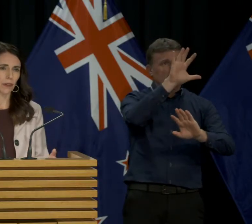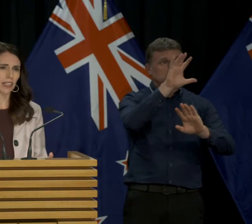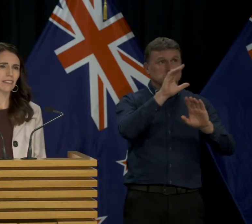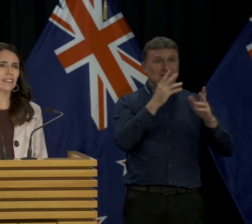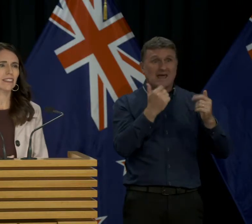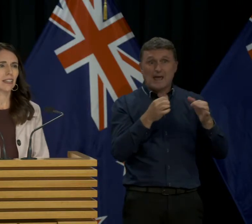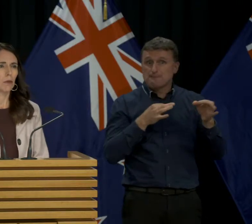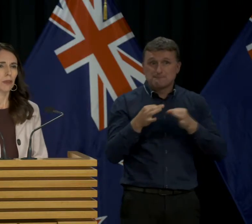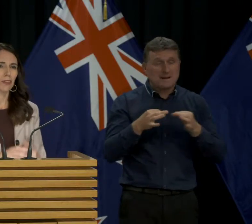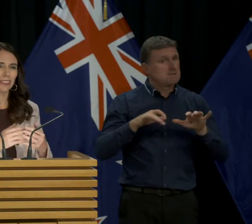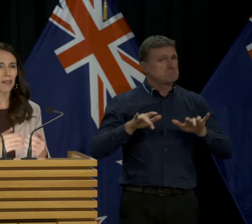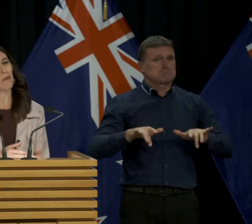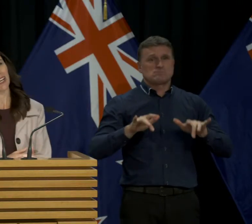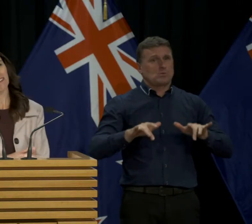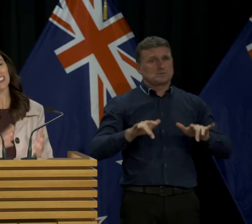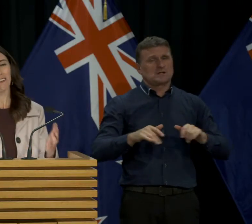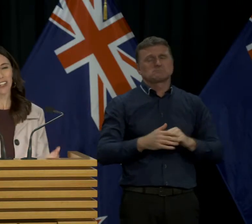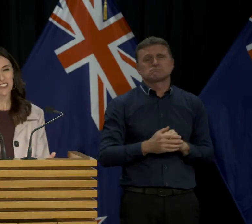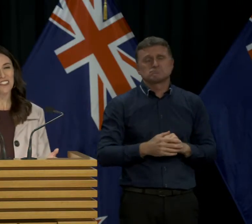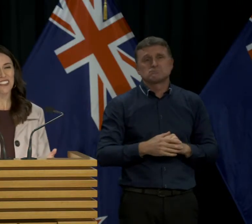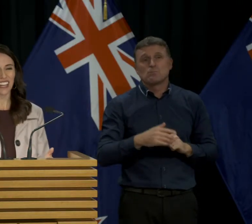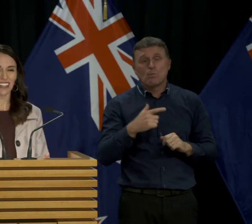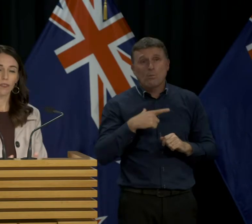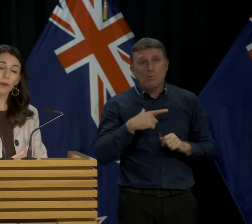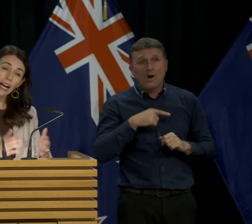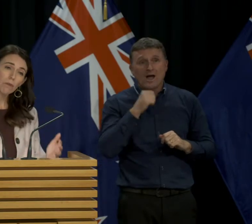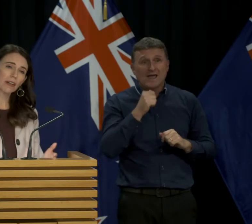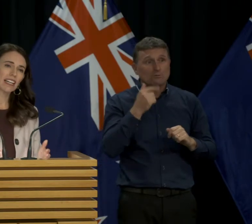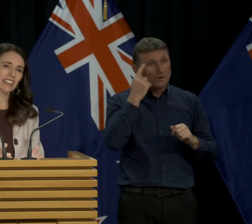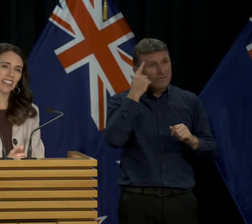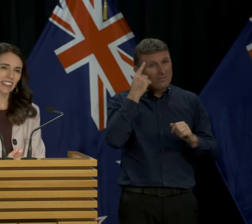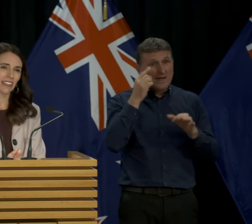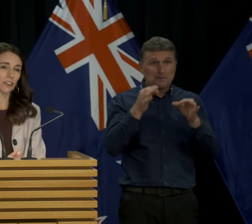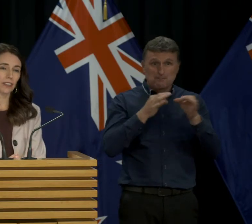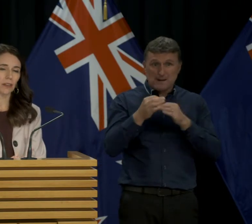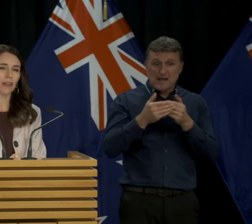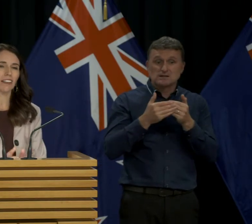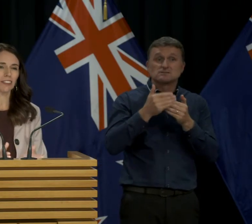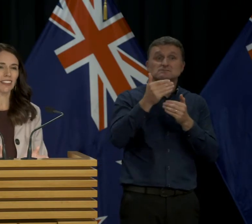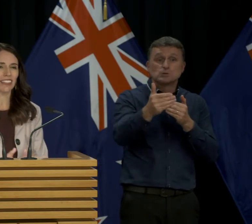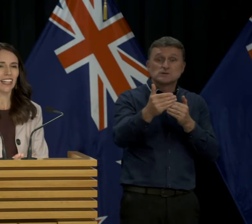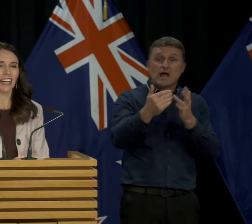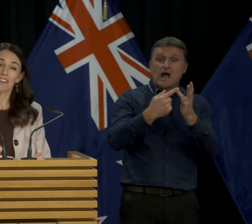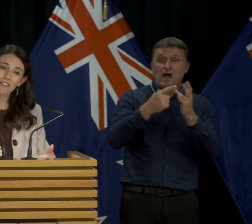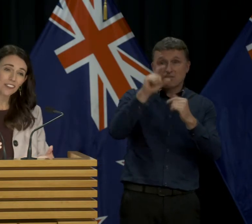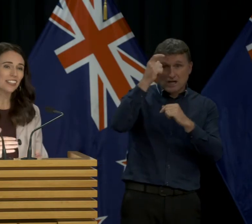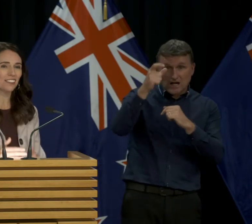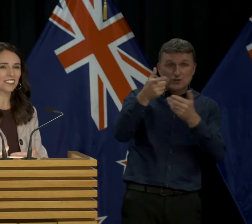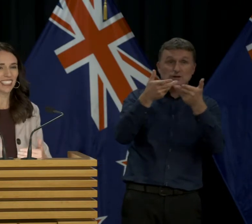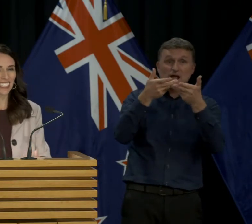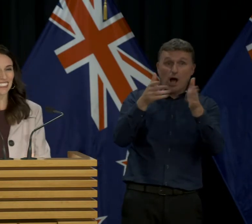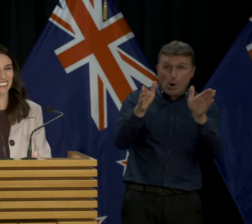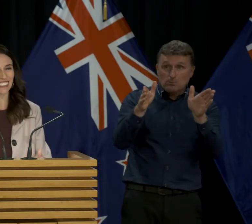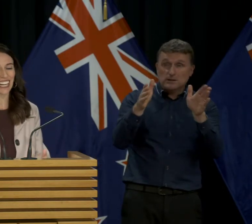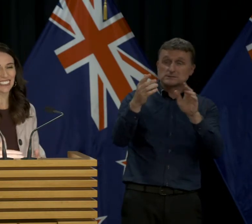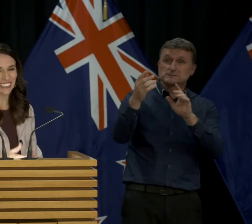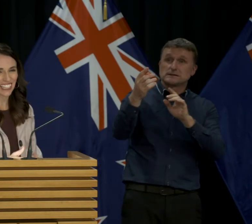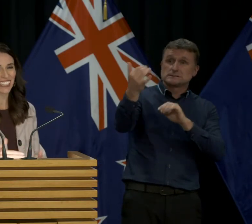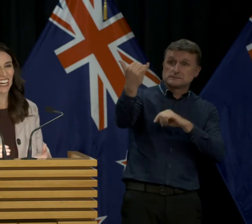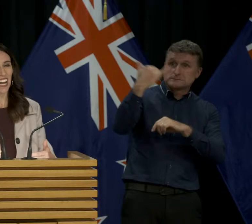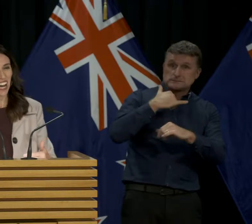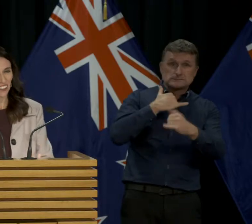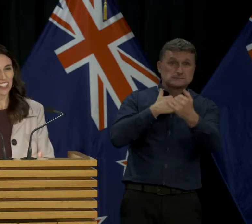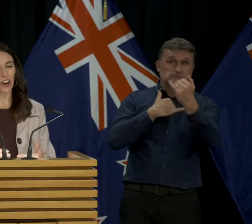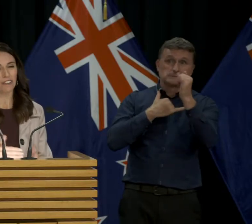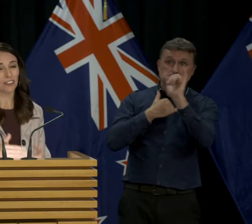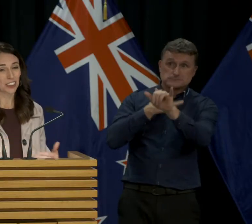for anywhere else, because keep in mind, every time we do that, we are bringing in another country that we have to then have a very close connection to